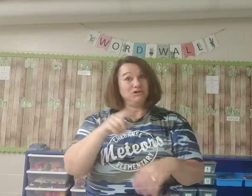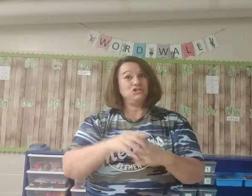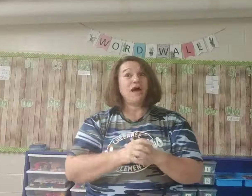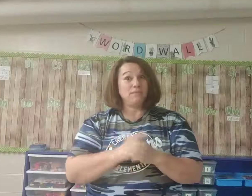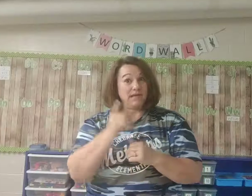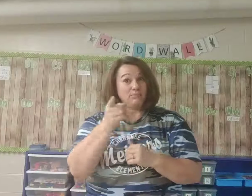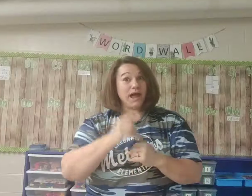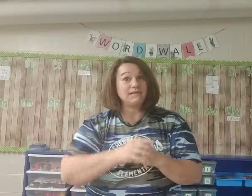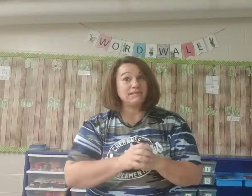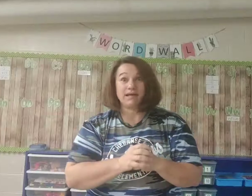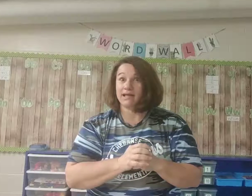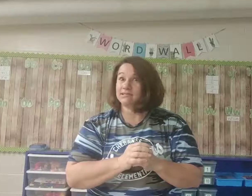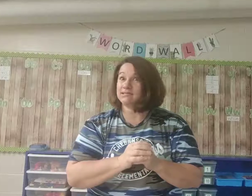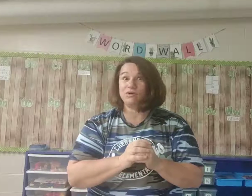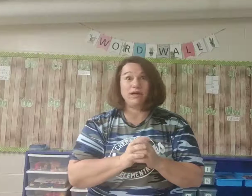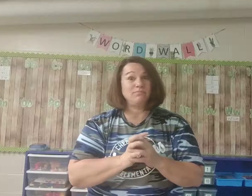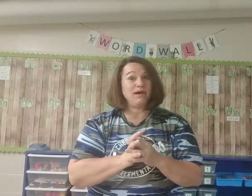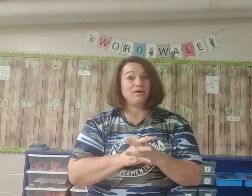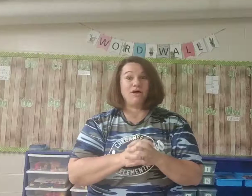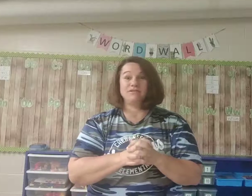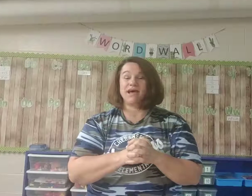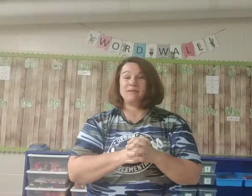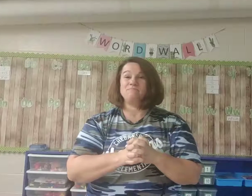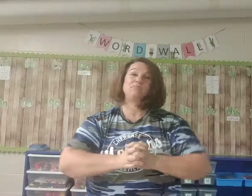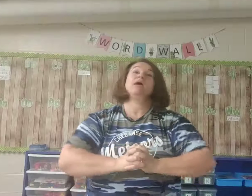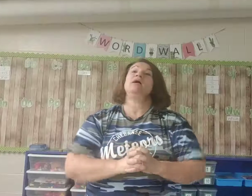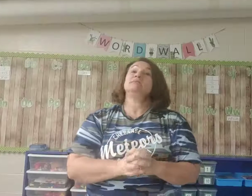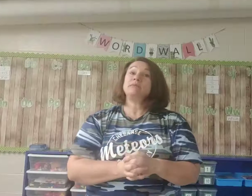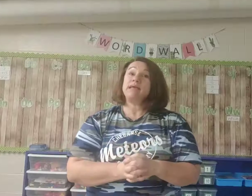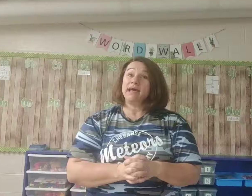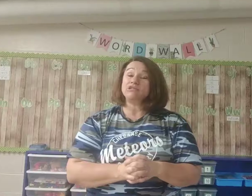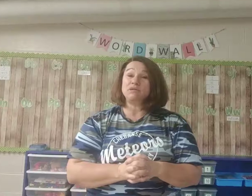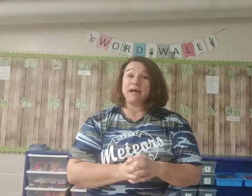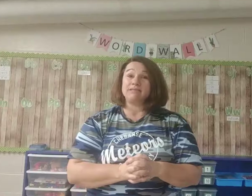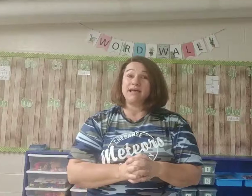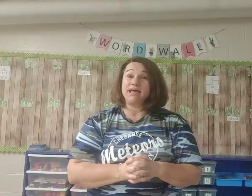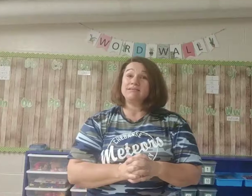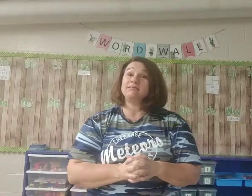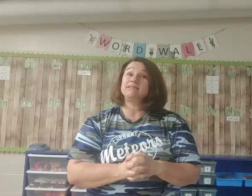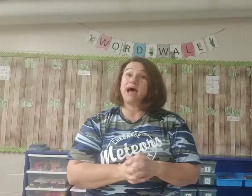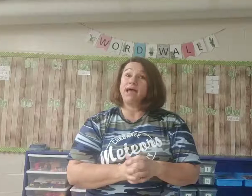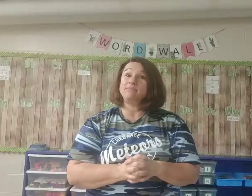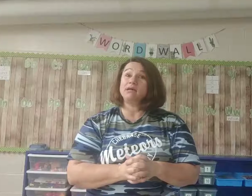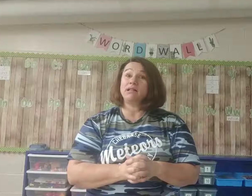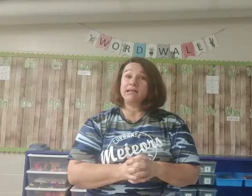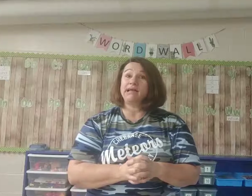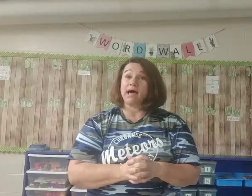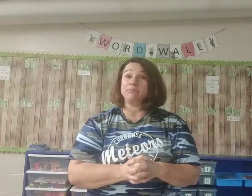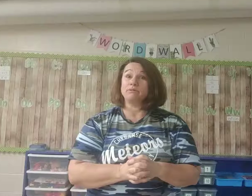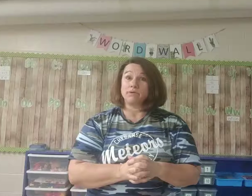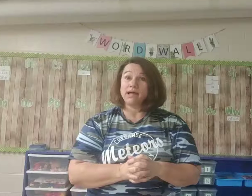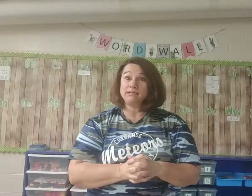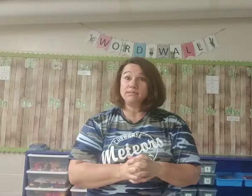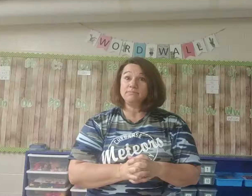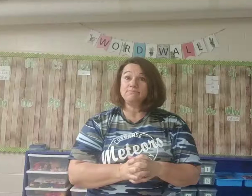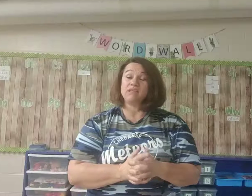Good job. Keep practicing. I can see you getting better all the time. Something else she might say is it's time to clean up, right?